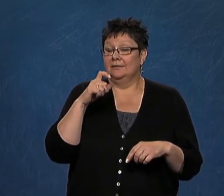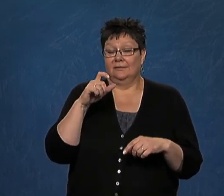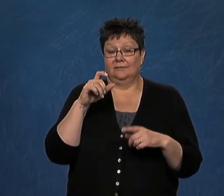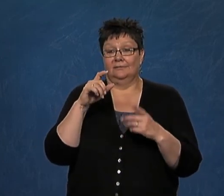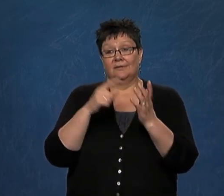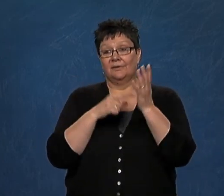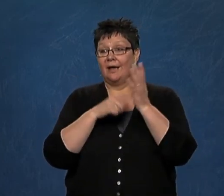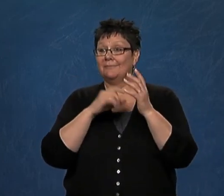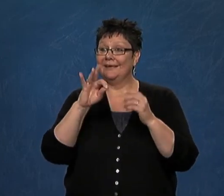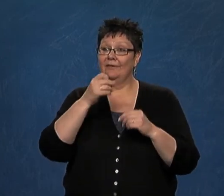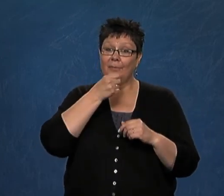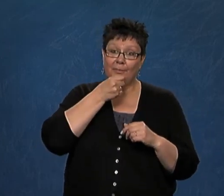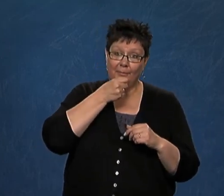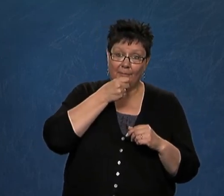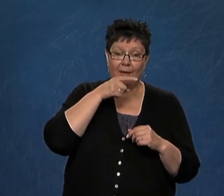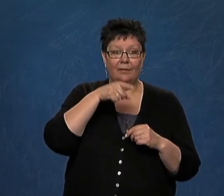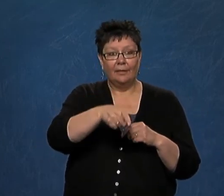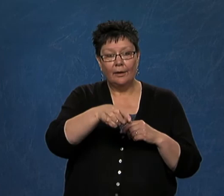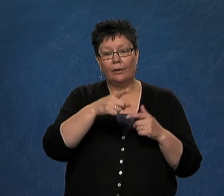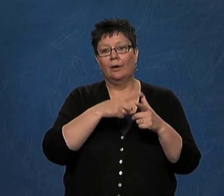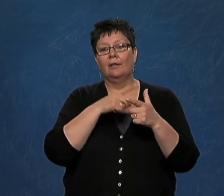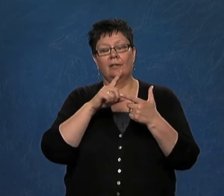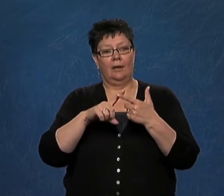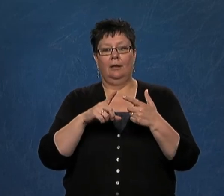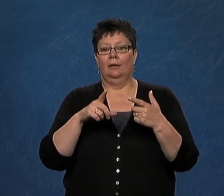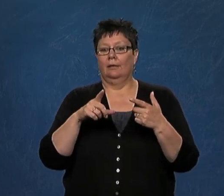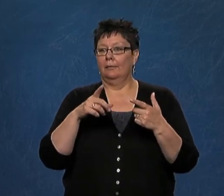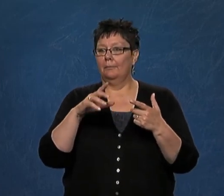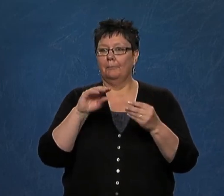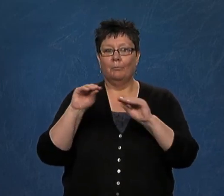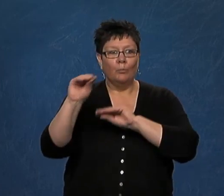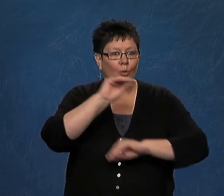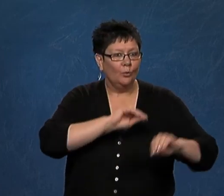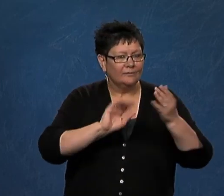be sure that people are following this protocol. If they're using a microphone,